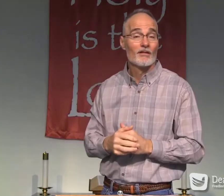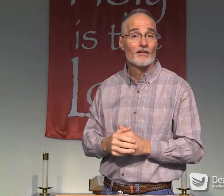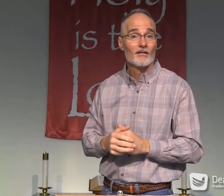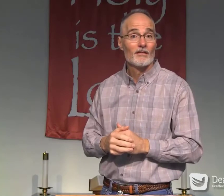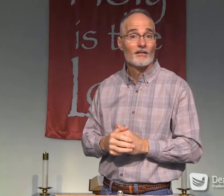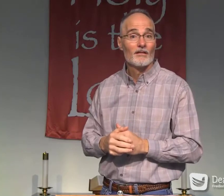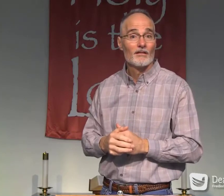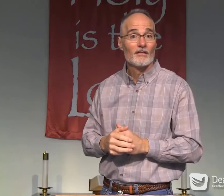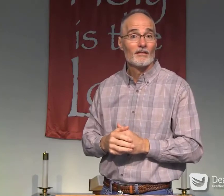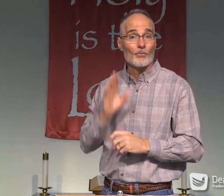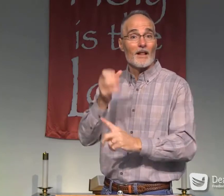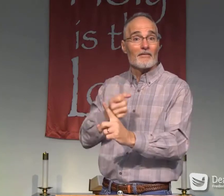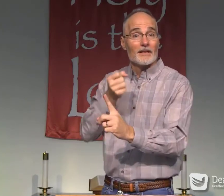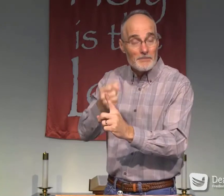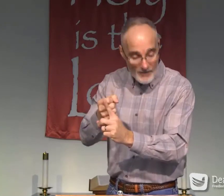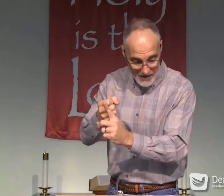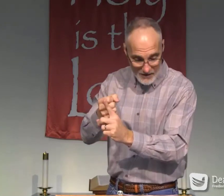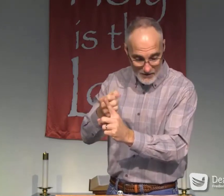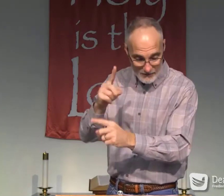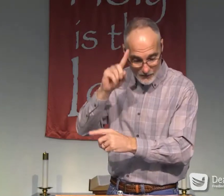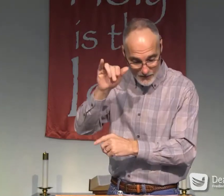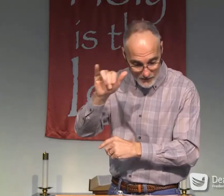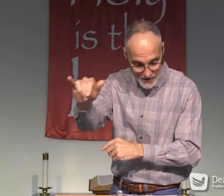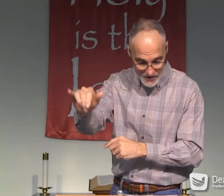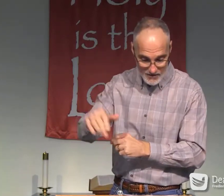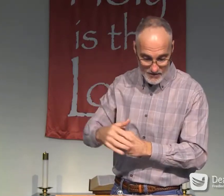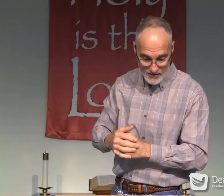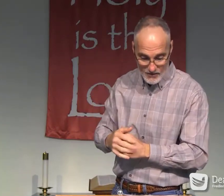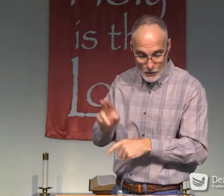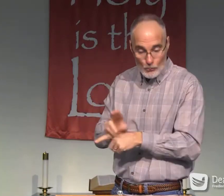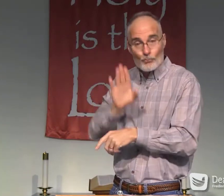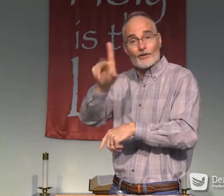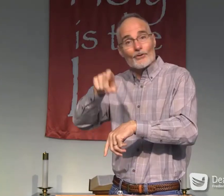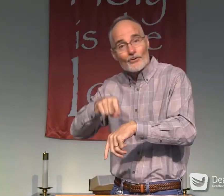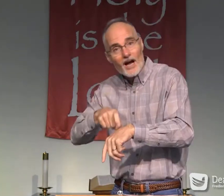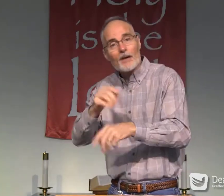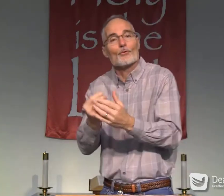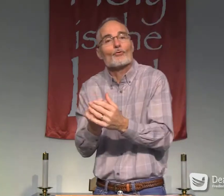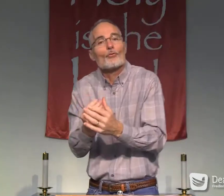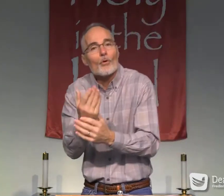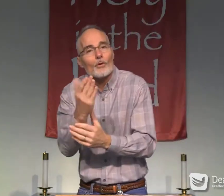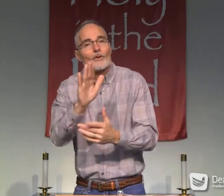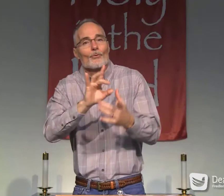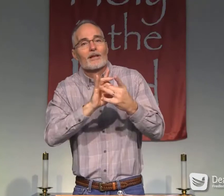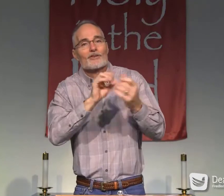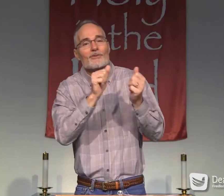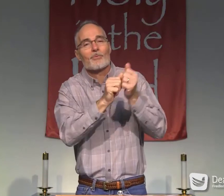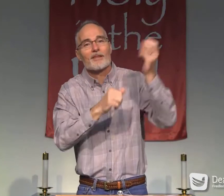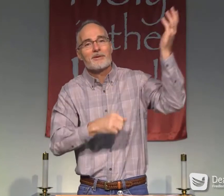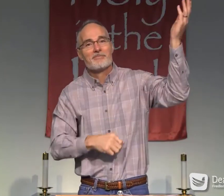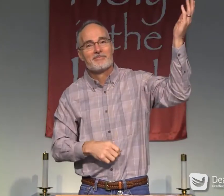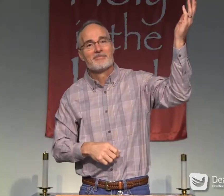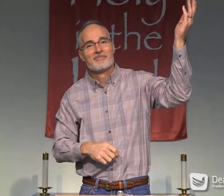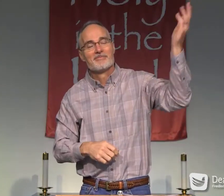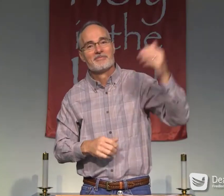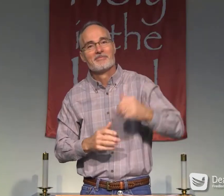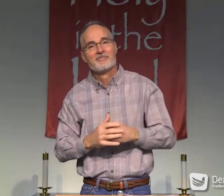that investment is eternal. It will have an impact for your eternity. You're growing